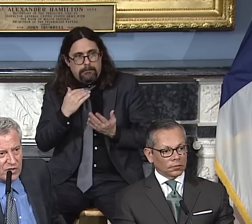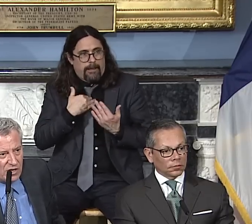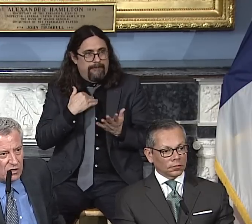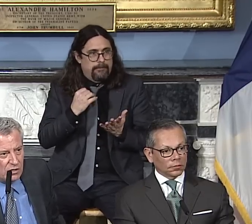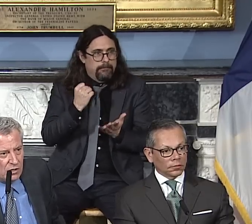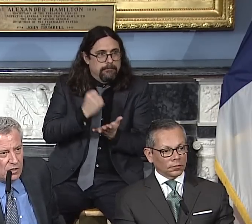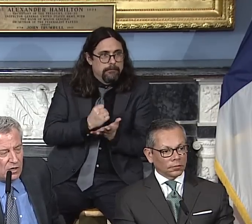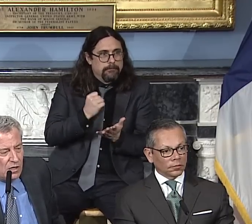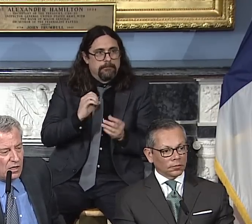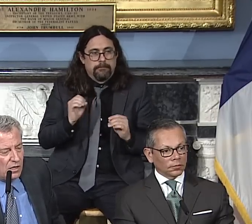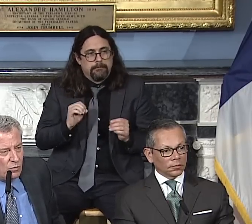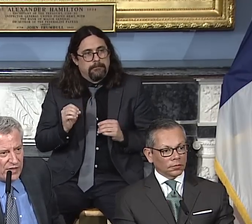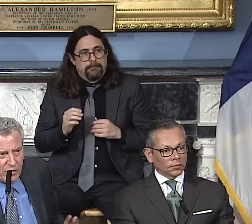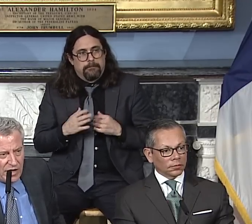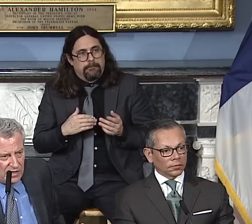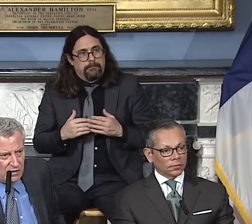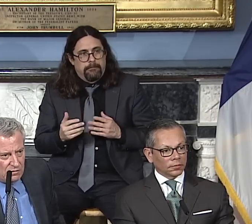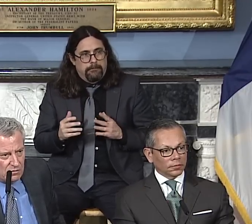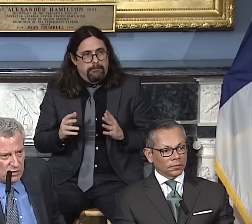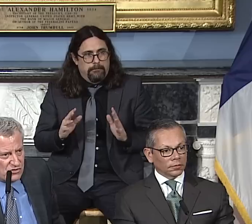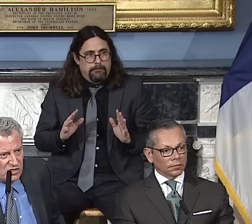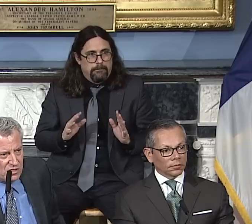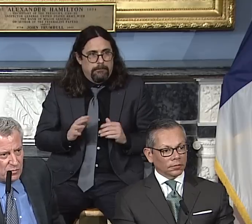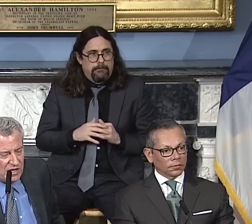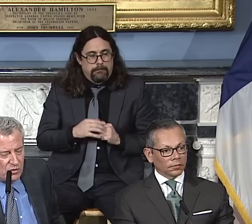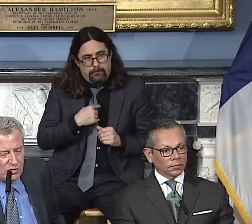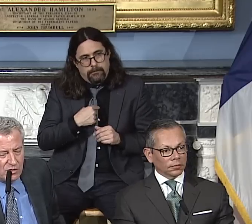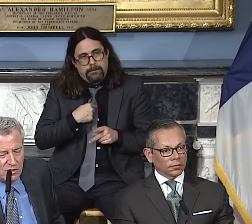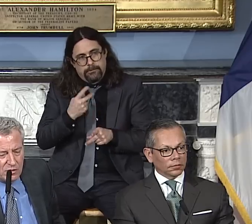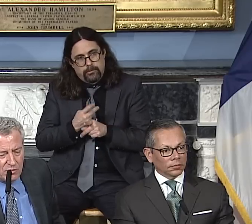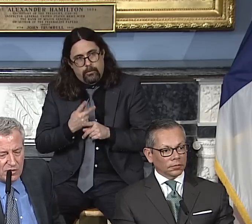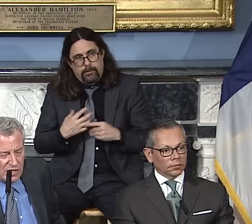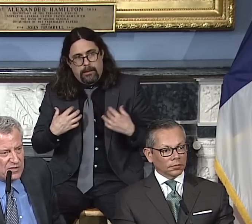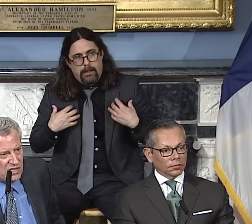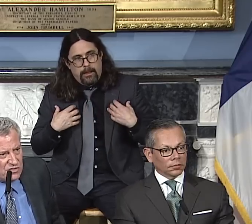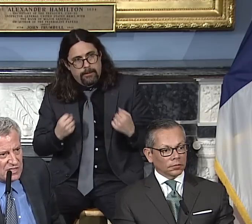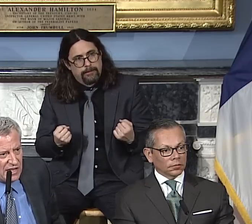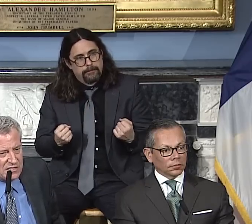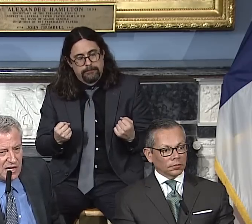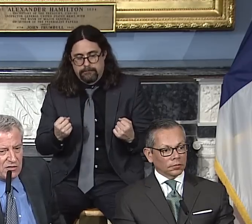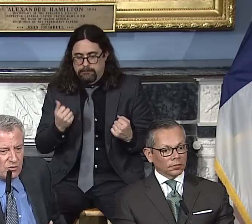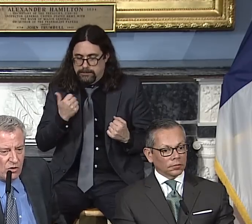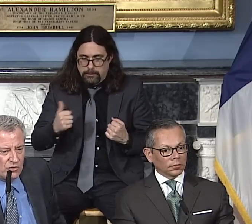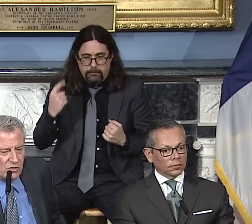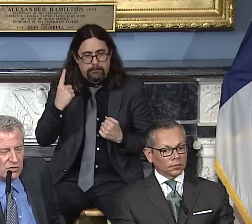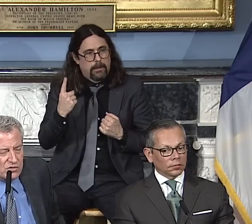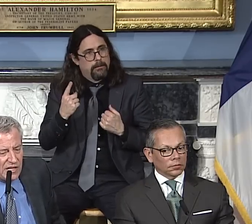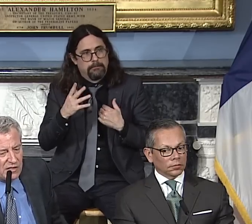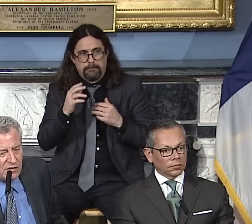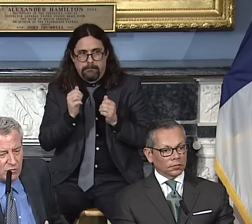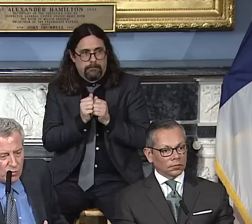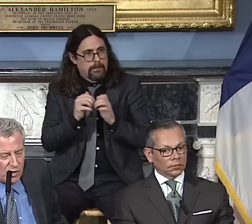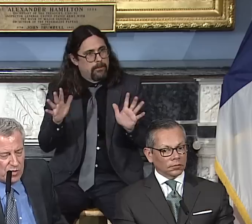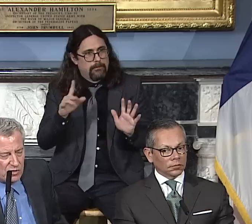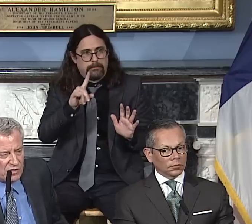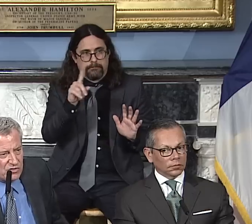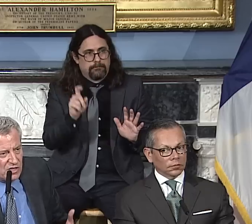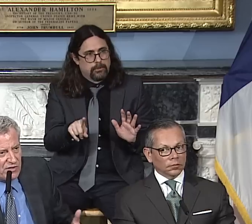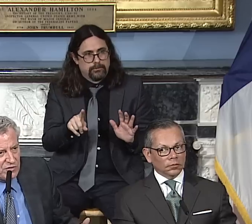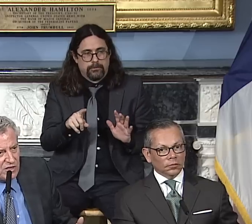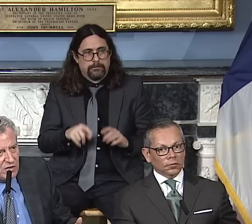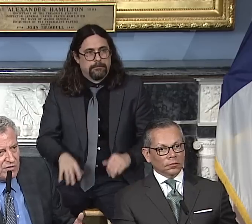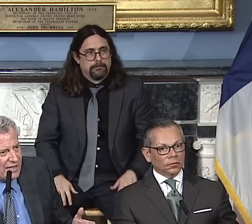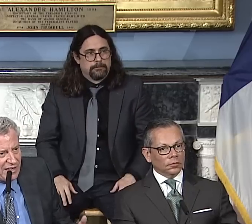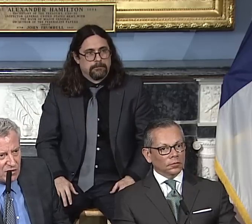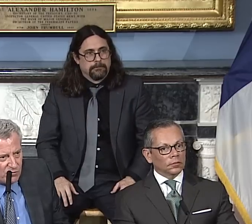guaranteeing health care without any question about documentation status, and to all New Yorkers that we want people to make sure they